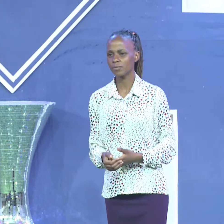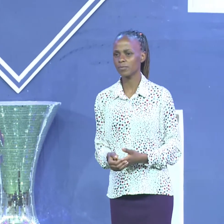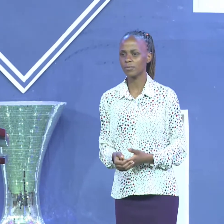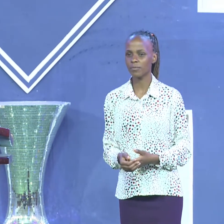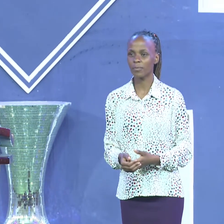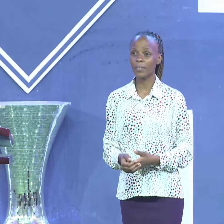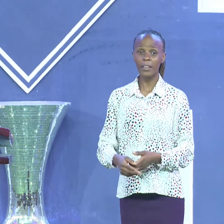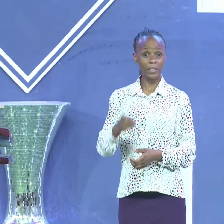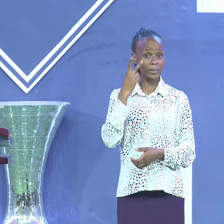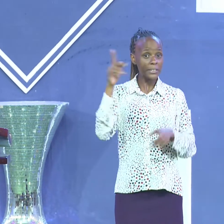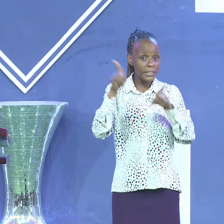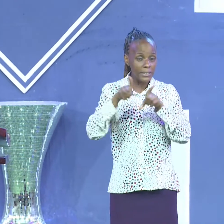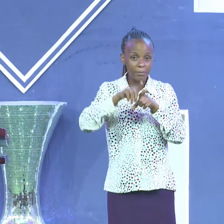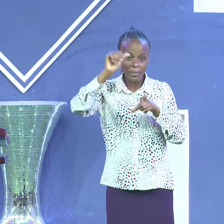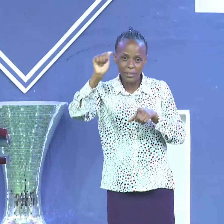the